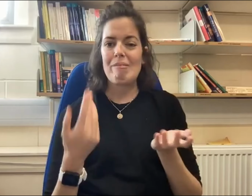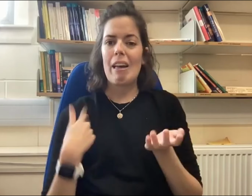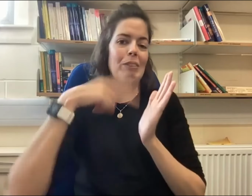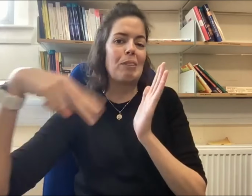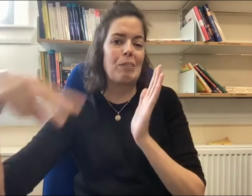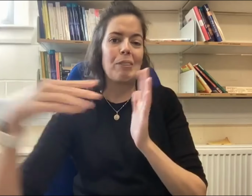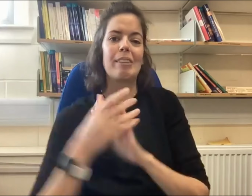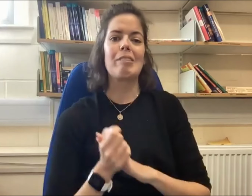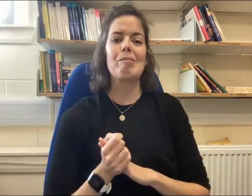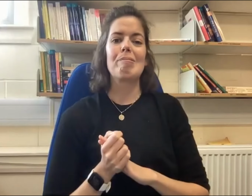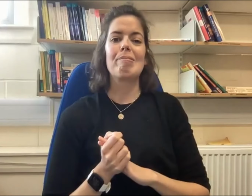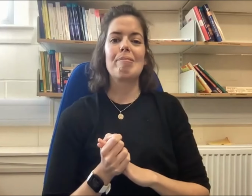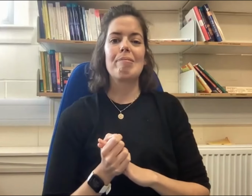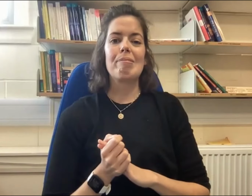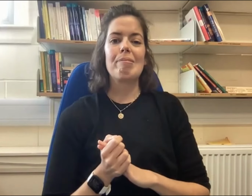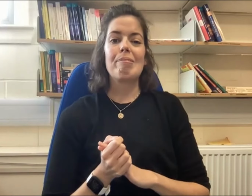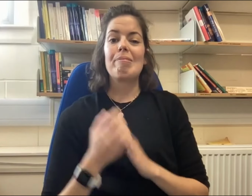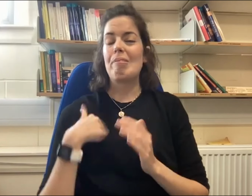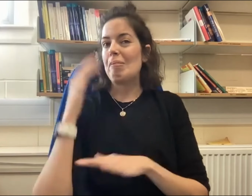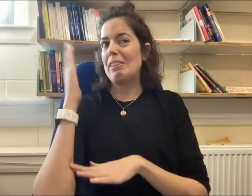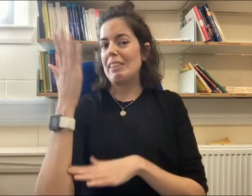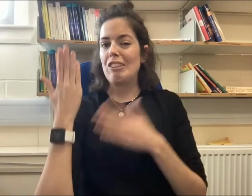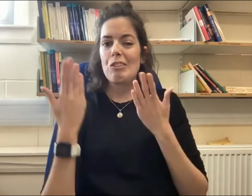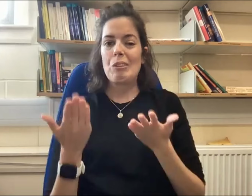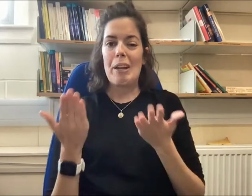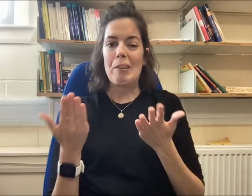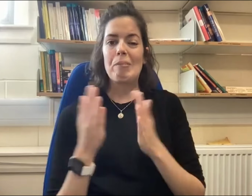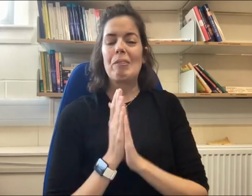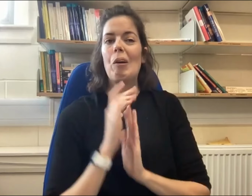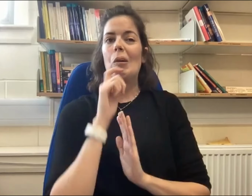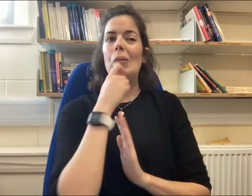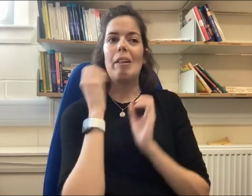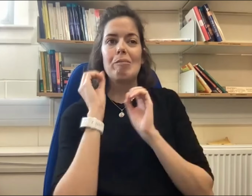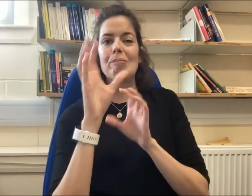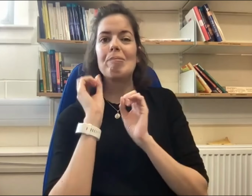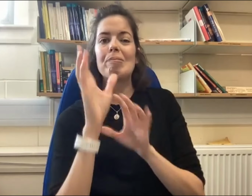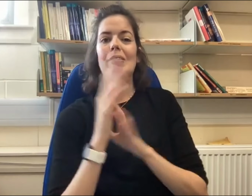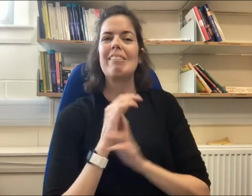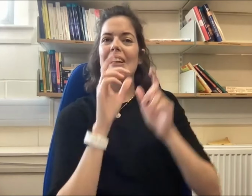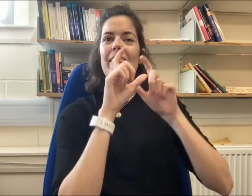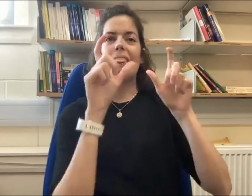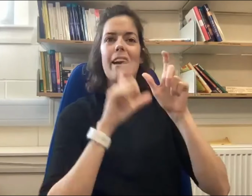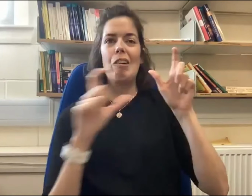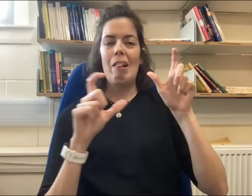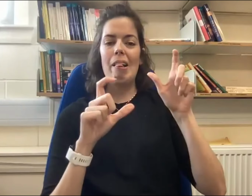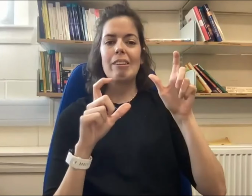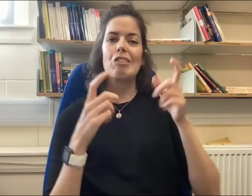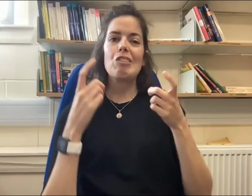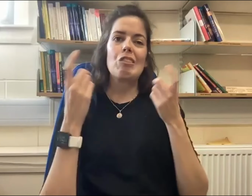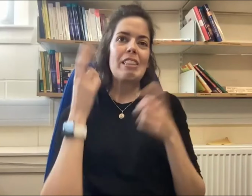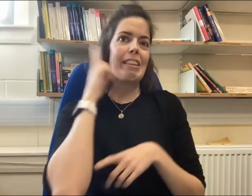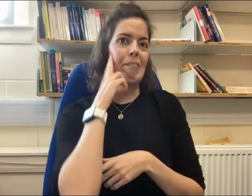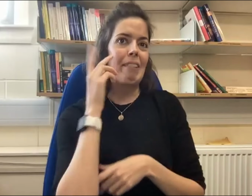And unlike Sanchu, I haven't yet managed to do data collection. I've been spending a great deal of my time reading the literature. So today